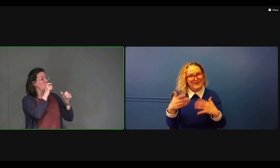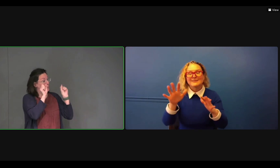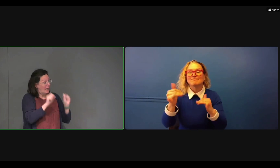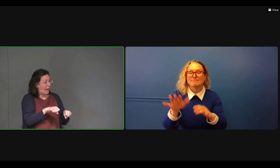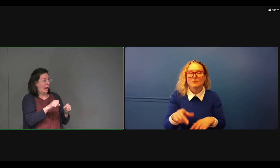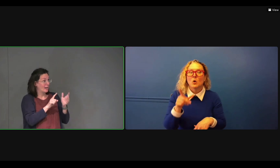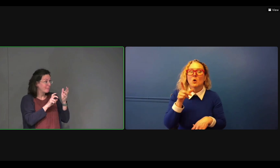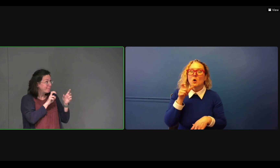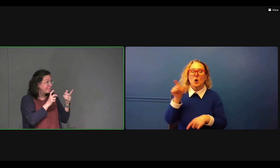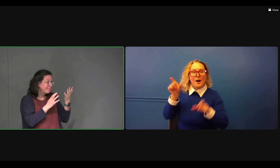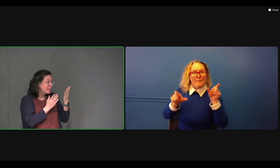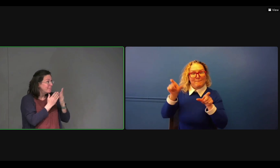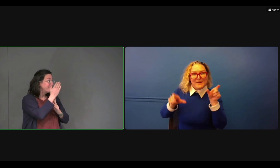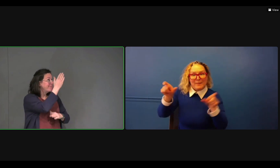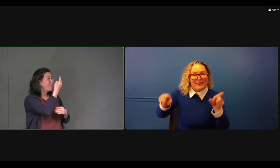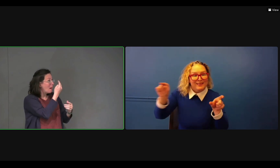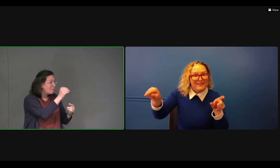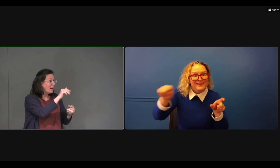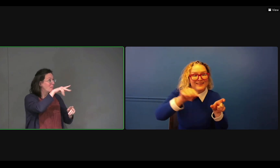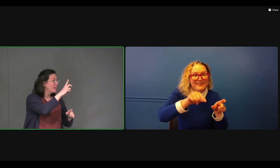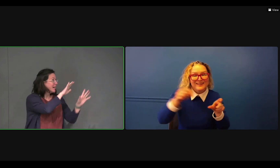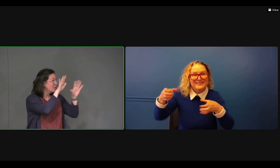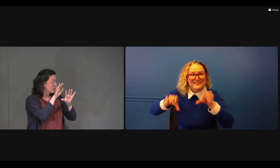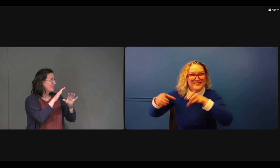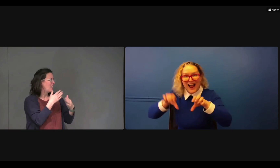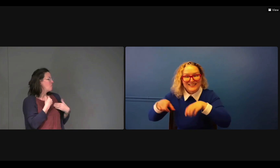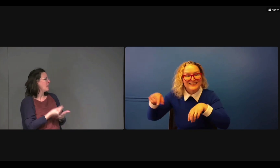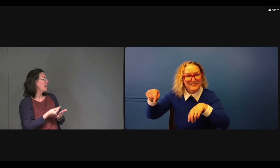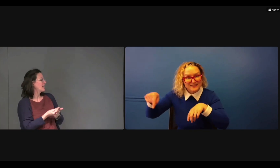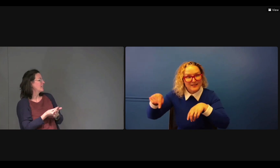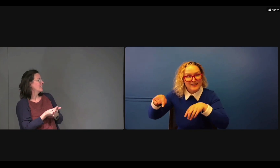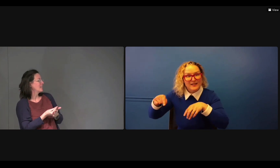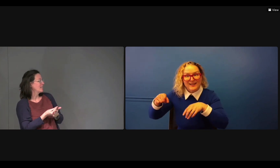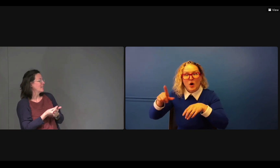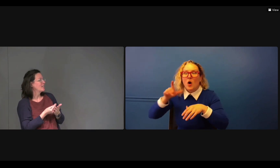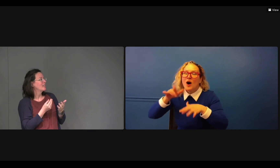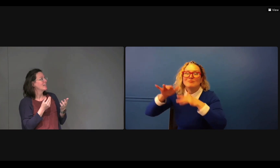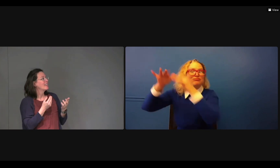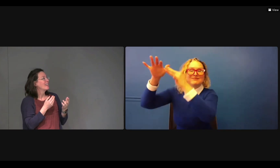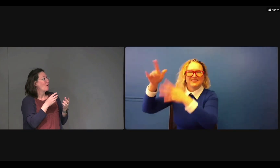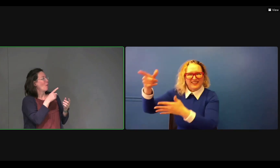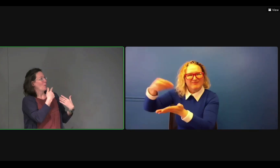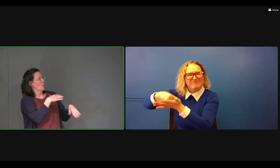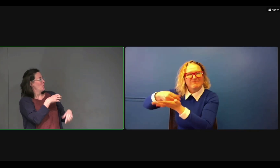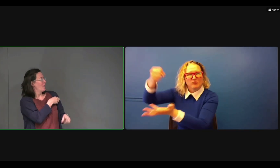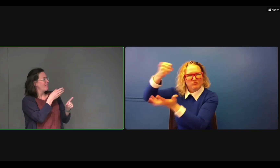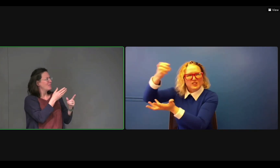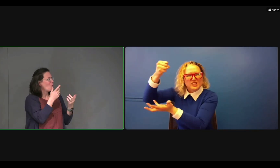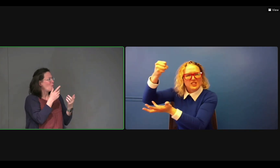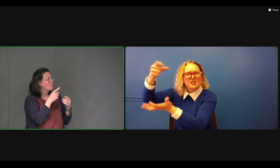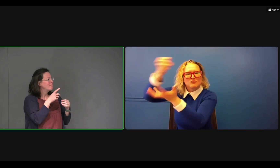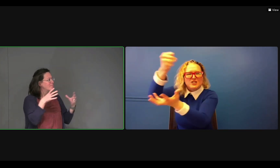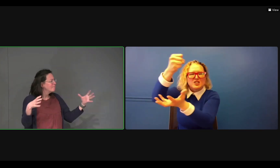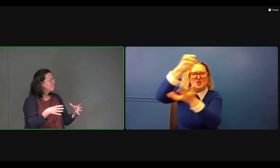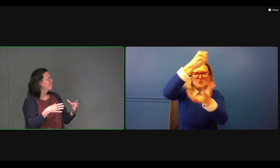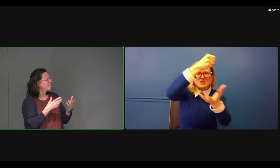What are your thoughts about the power that people wield in coming up with new signs? Often we